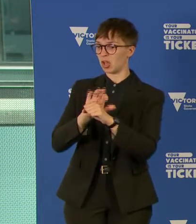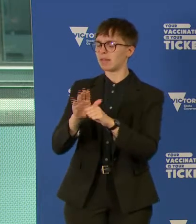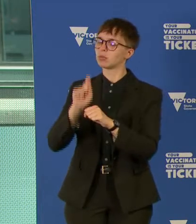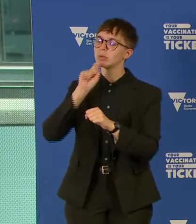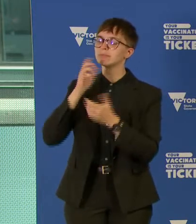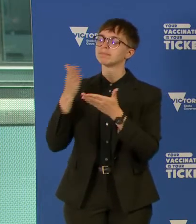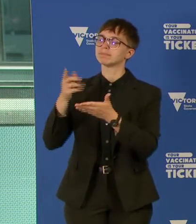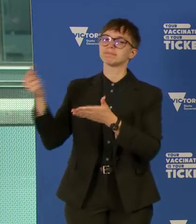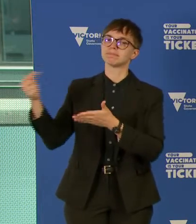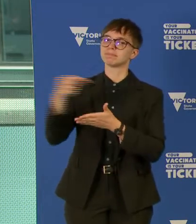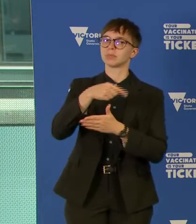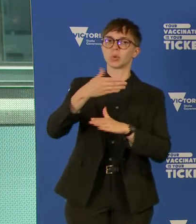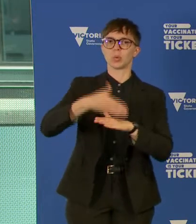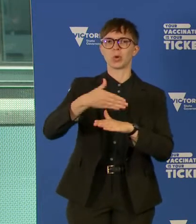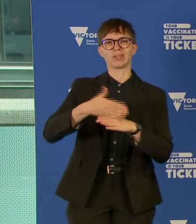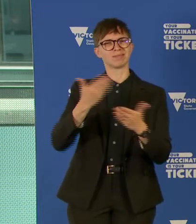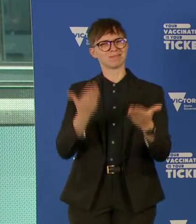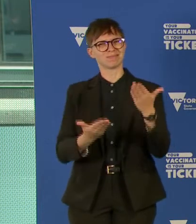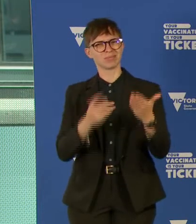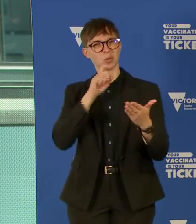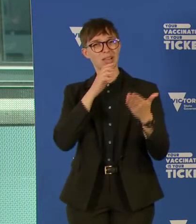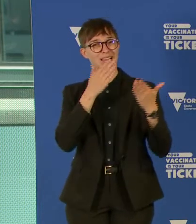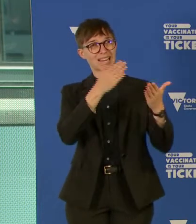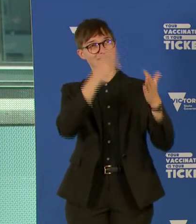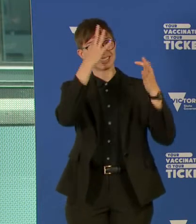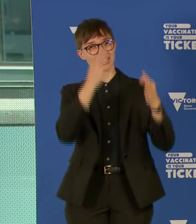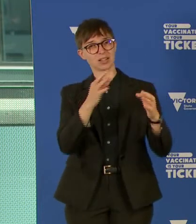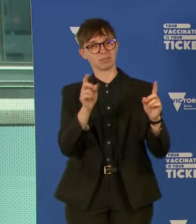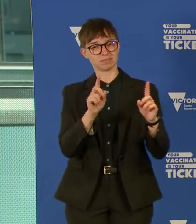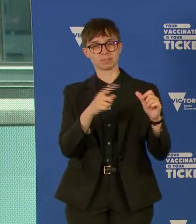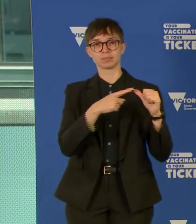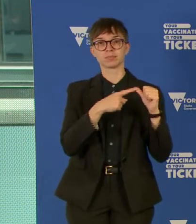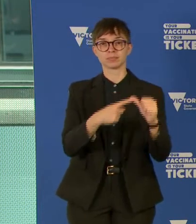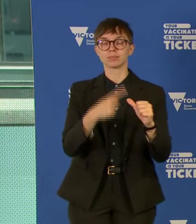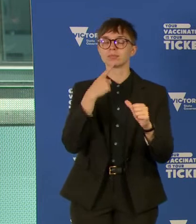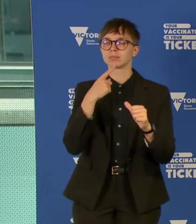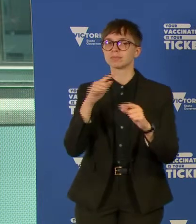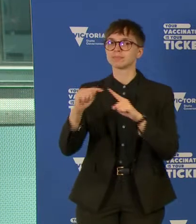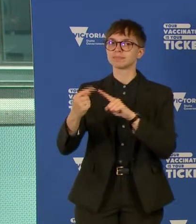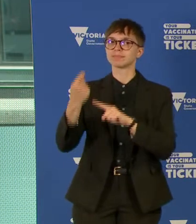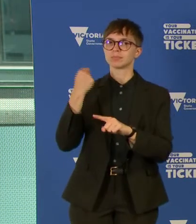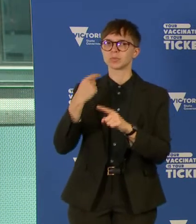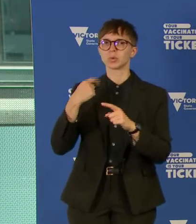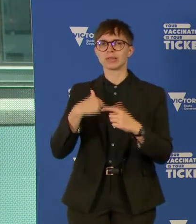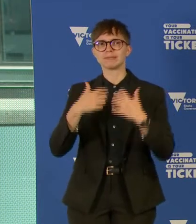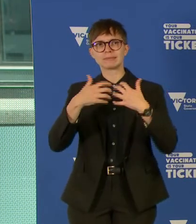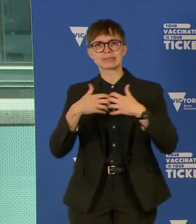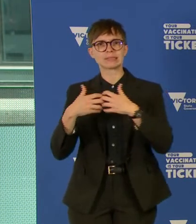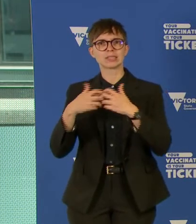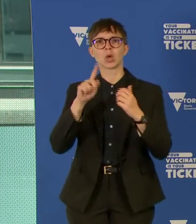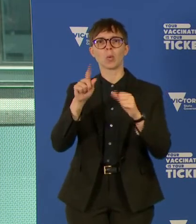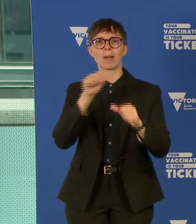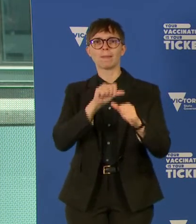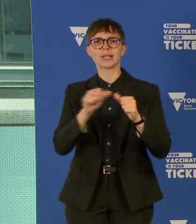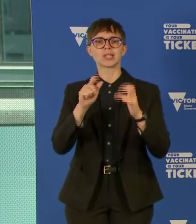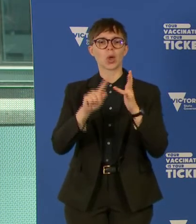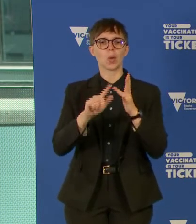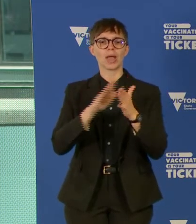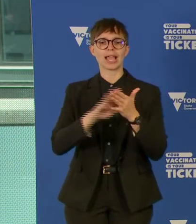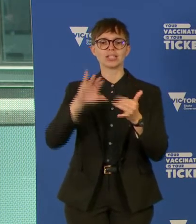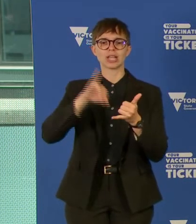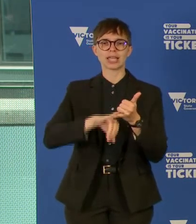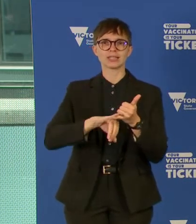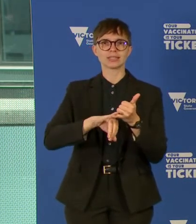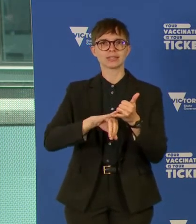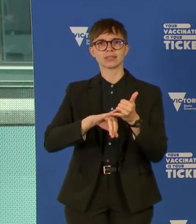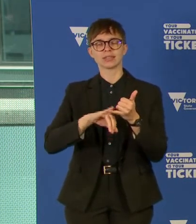and Safety issues through the mandates that have been in place over the last couple of years, but they should remember